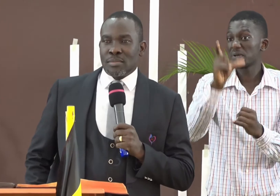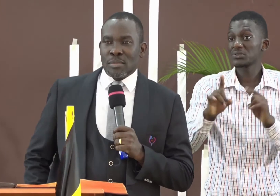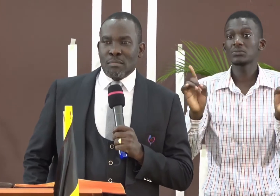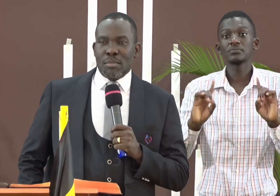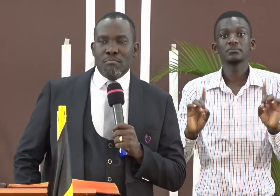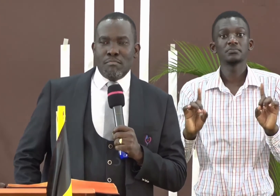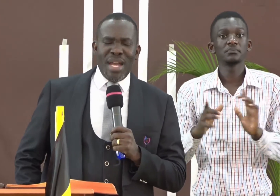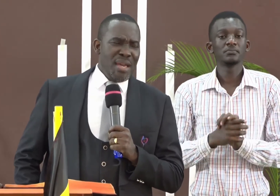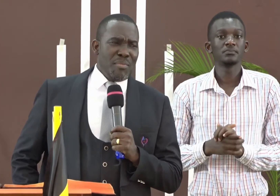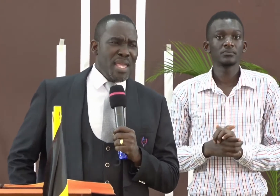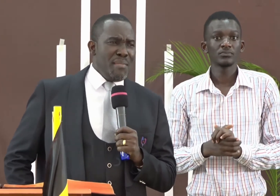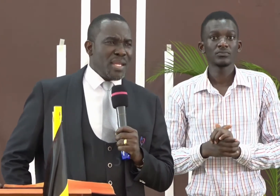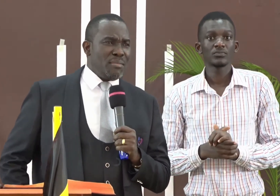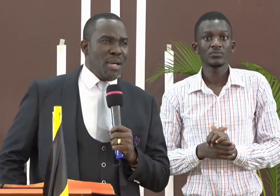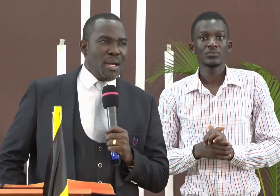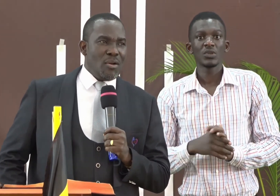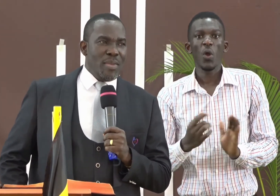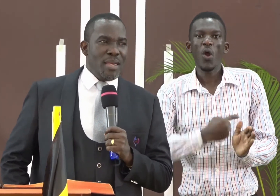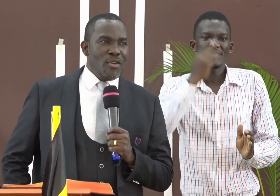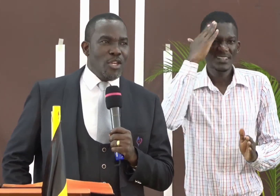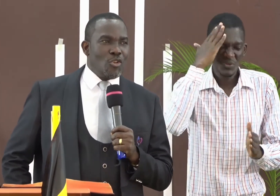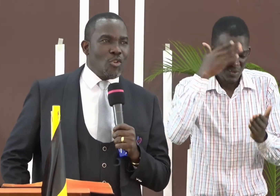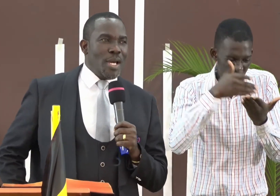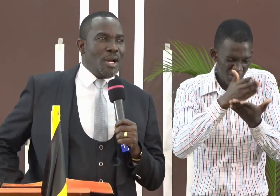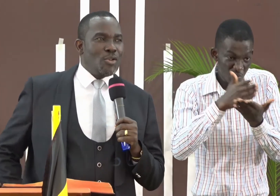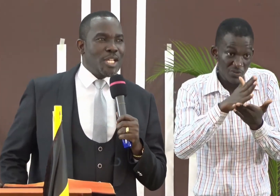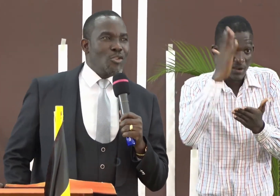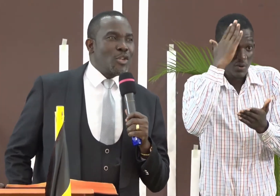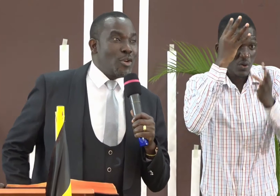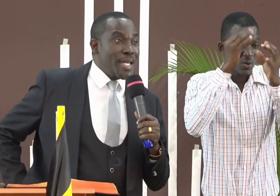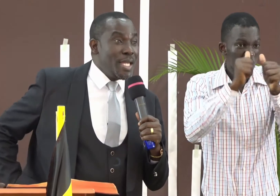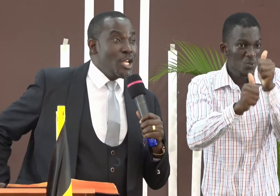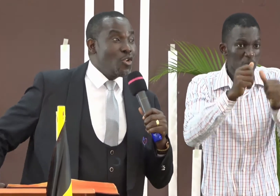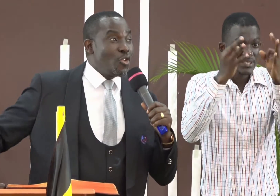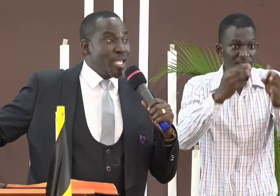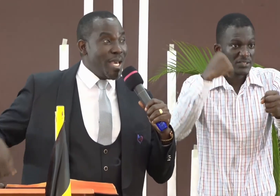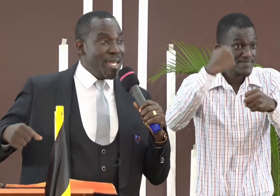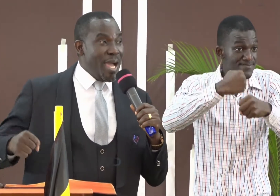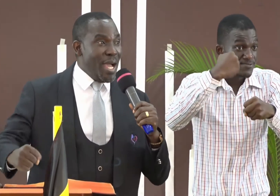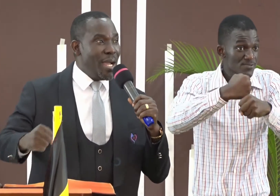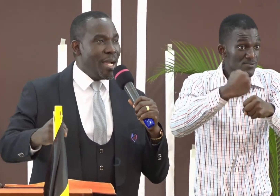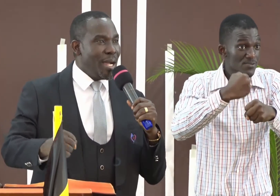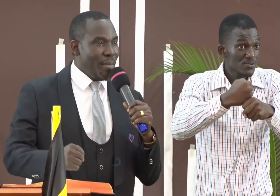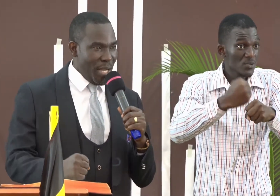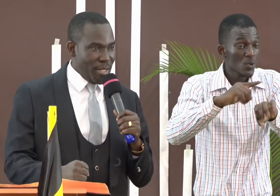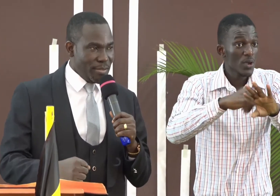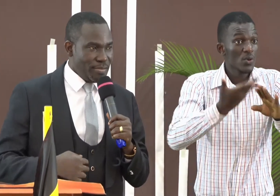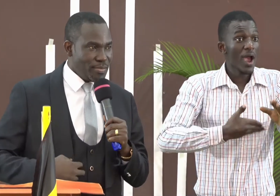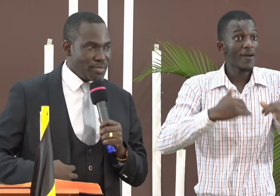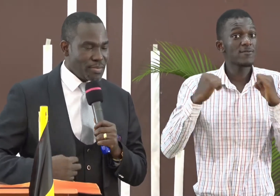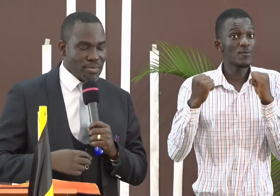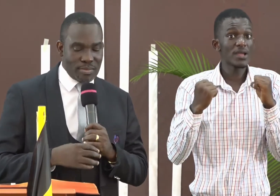the last. Manya bumanya mazima omanye byoyina okukola otere obikole ng'okyayina